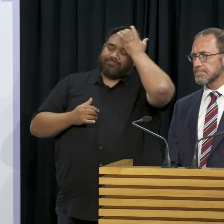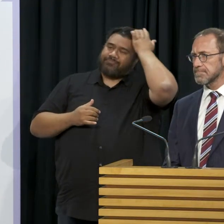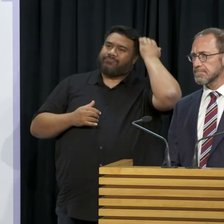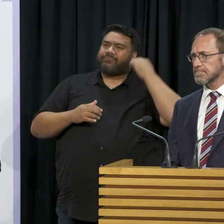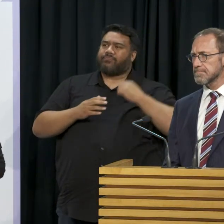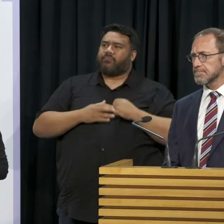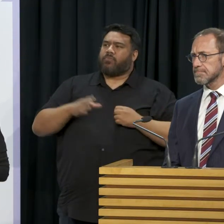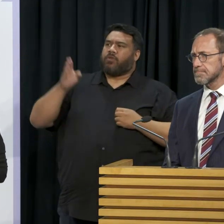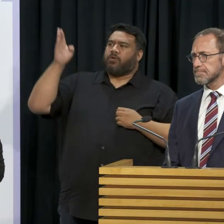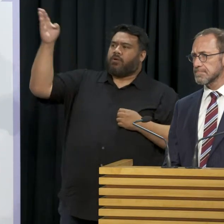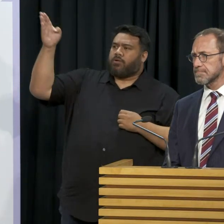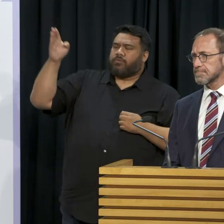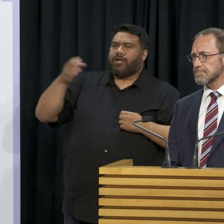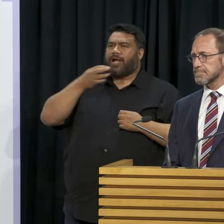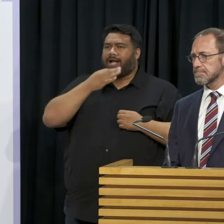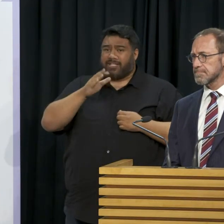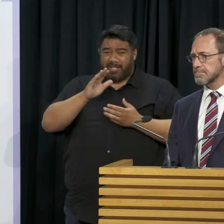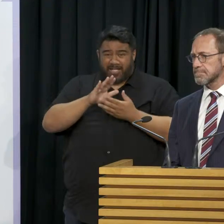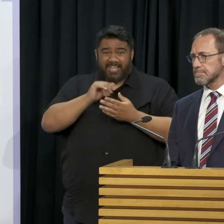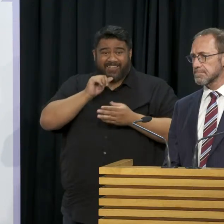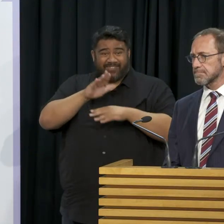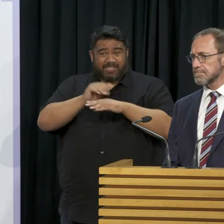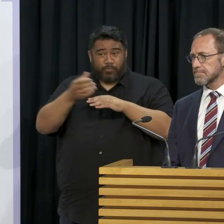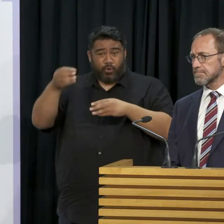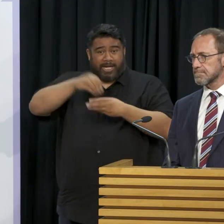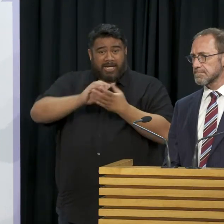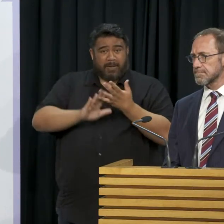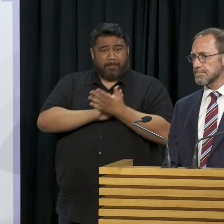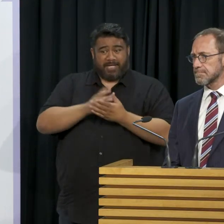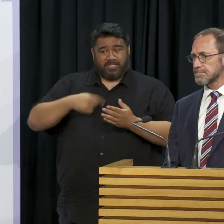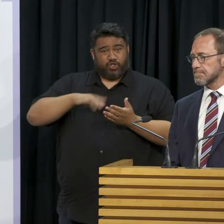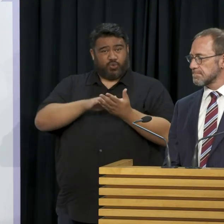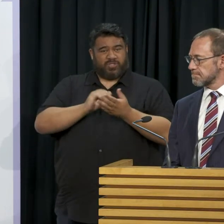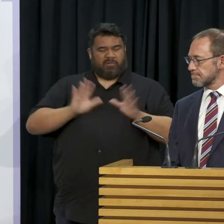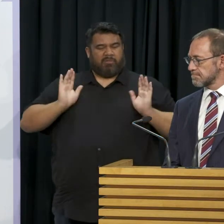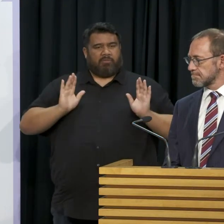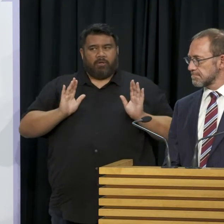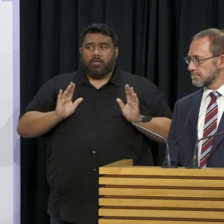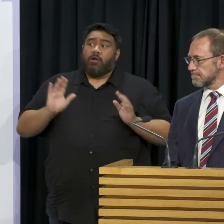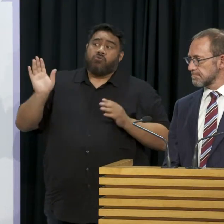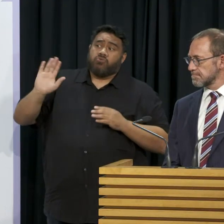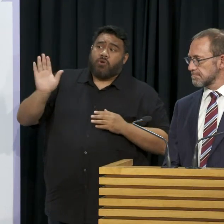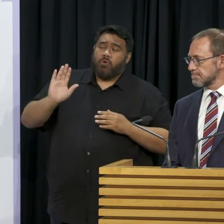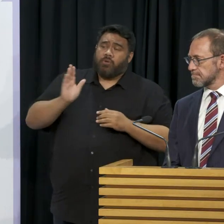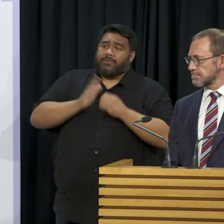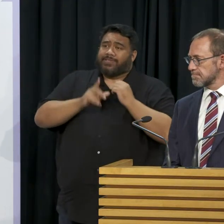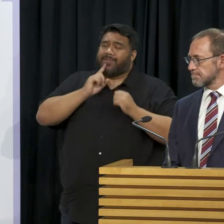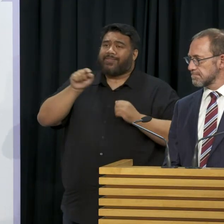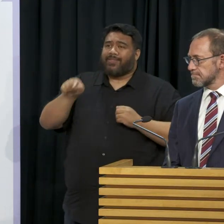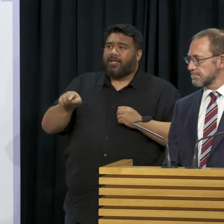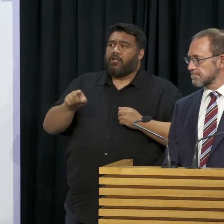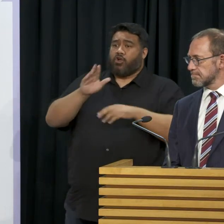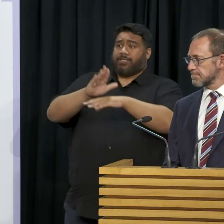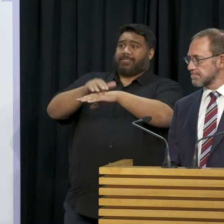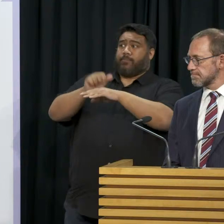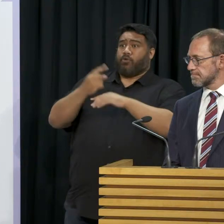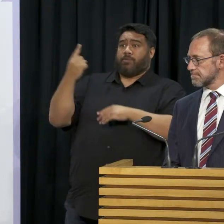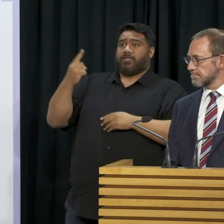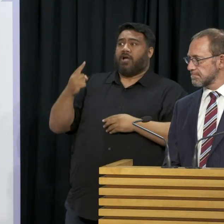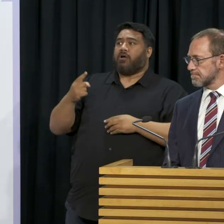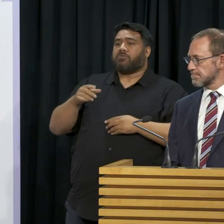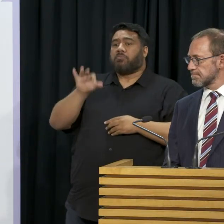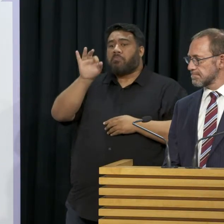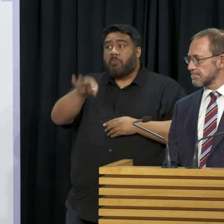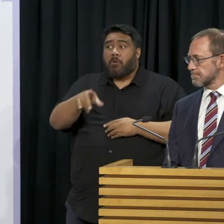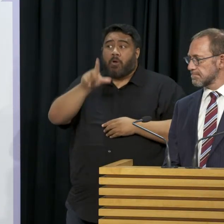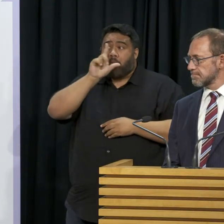more unlikely for us? Look, not necessarily, because first of all, I'd say that Singapore have been floating the idea of opening